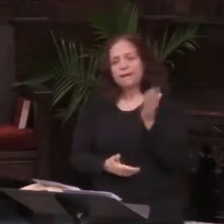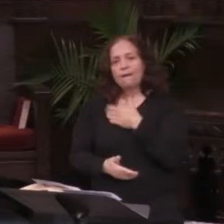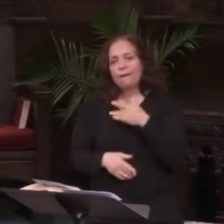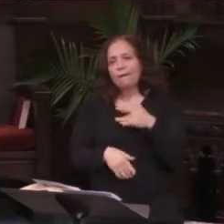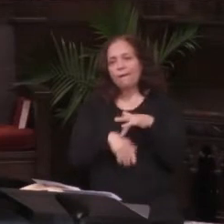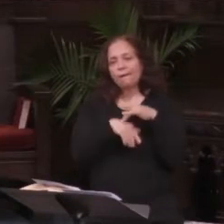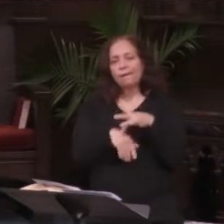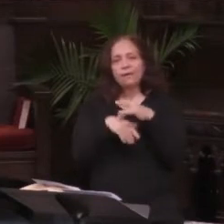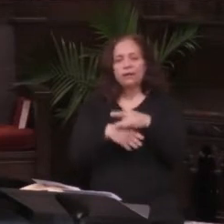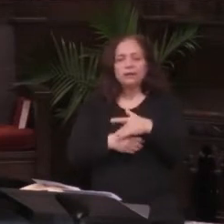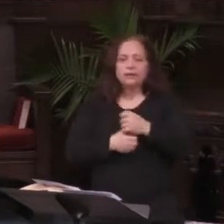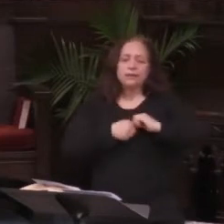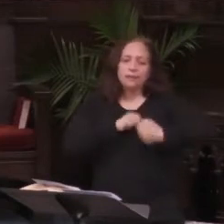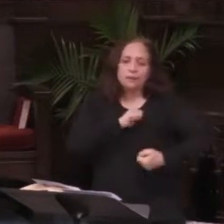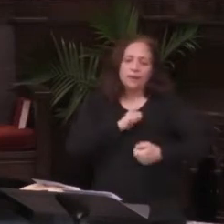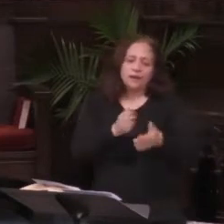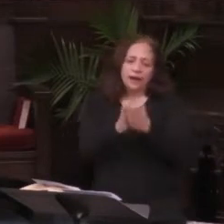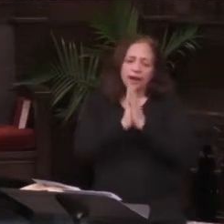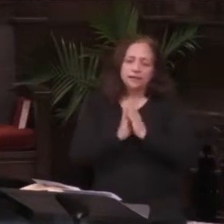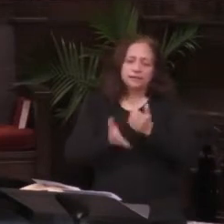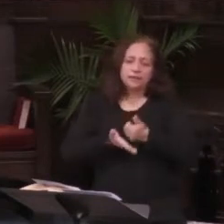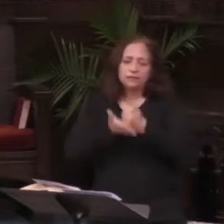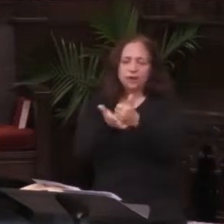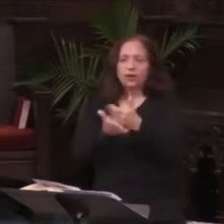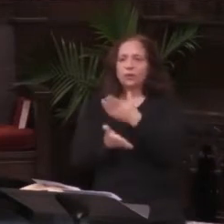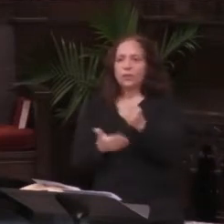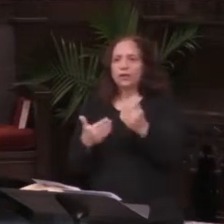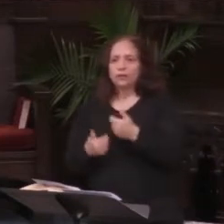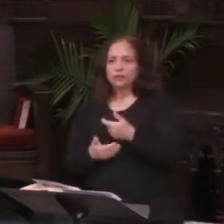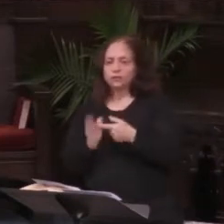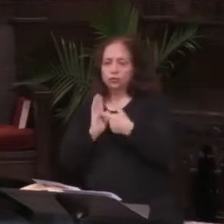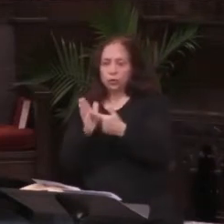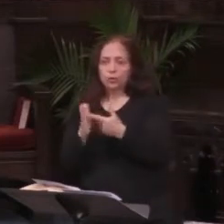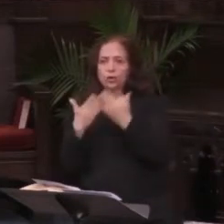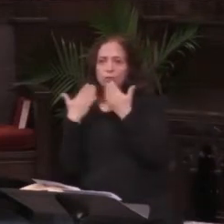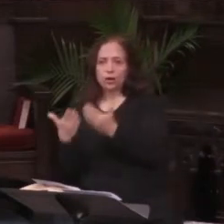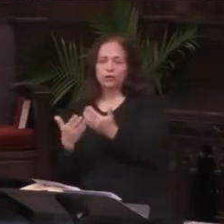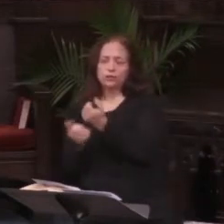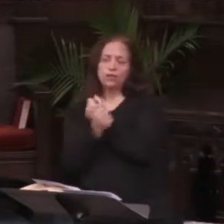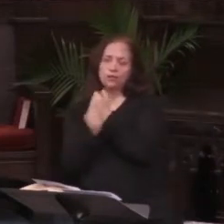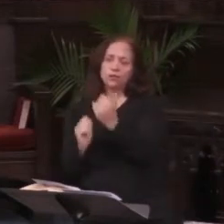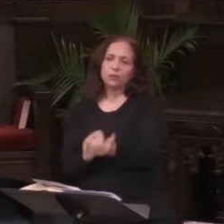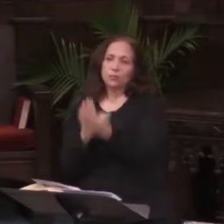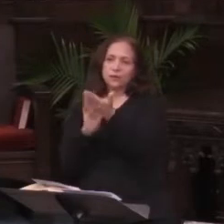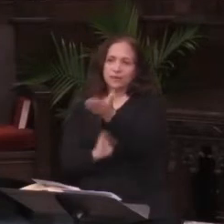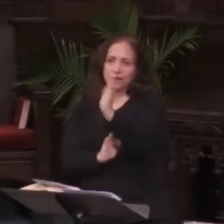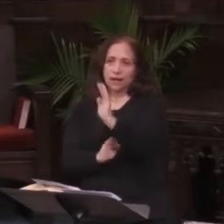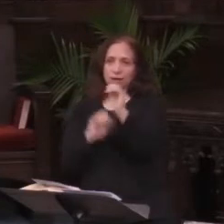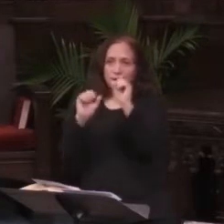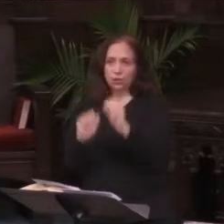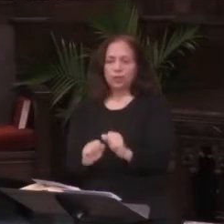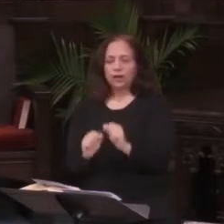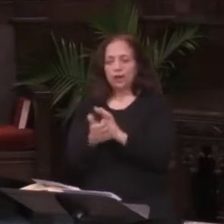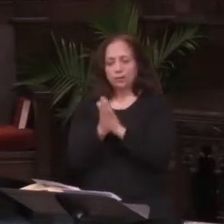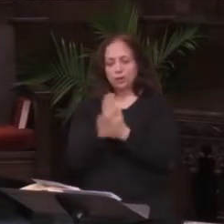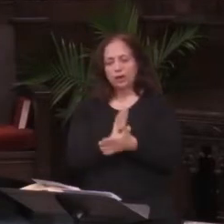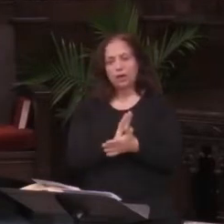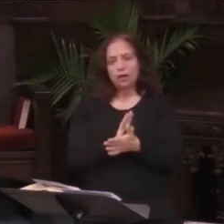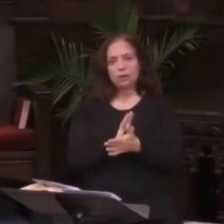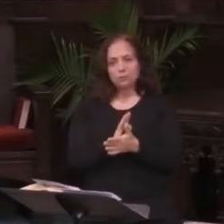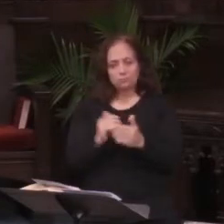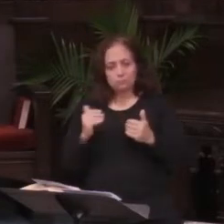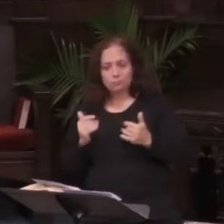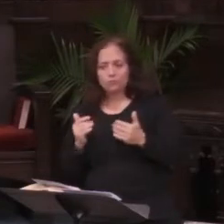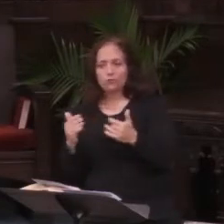asking for help, and expressing our gratitude for a loving and present God, we can more likely be propelled